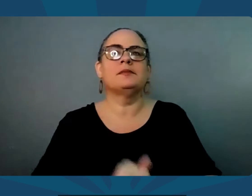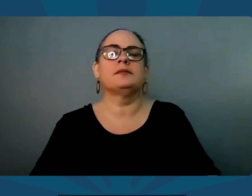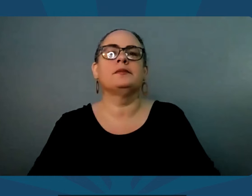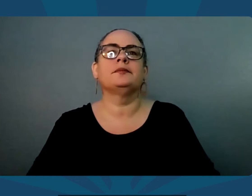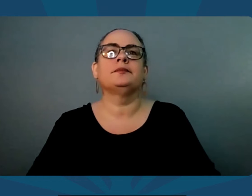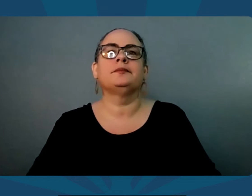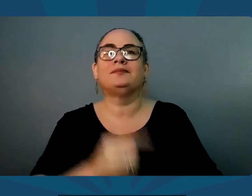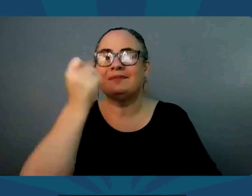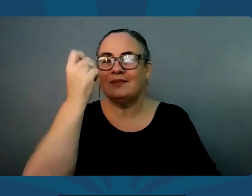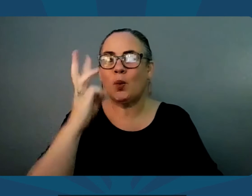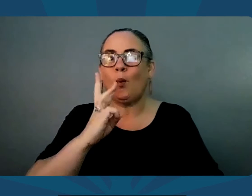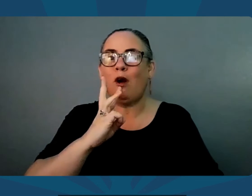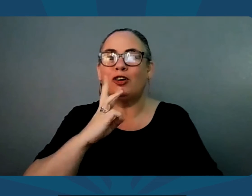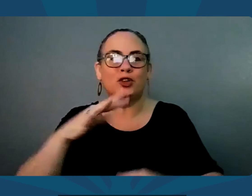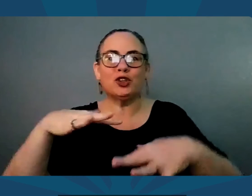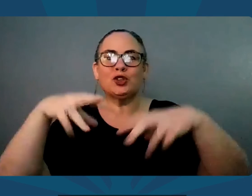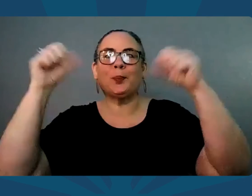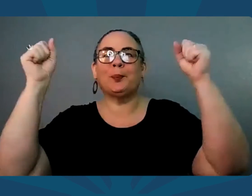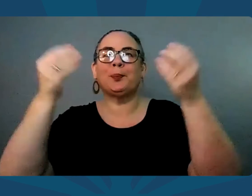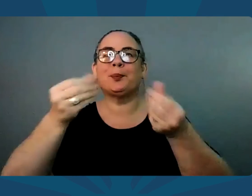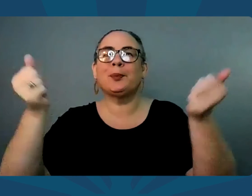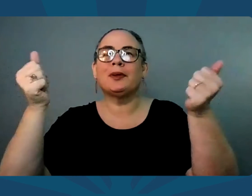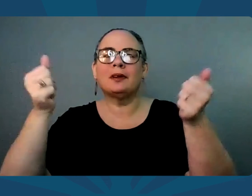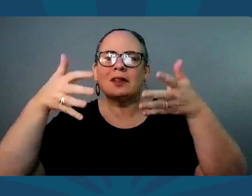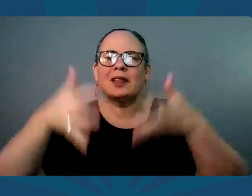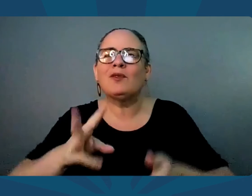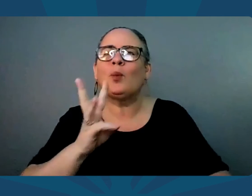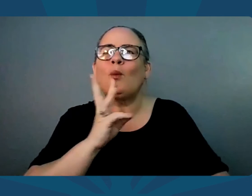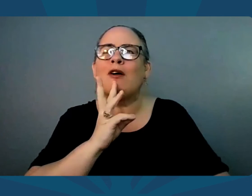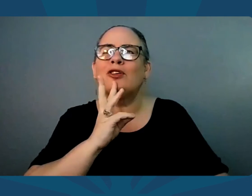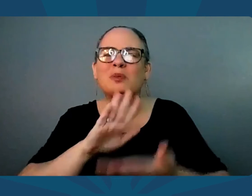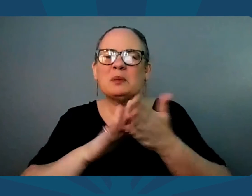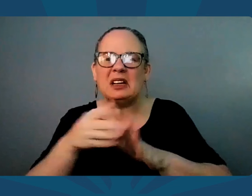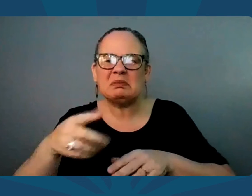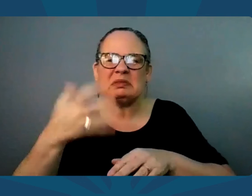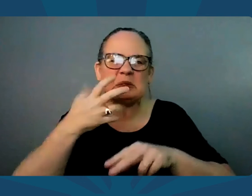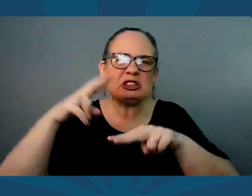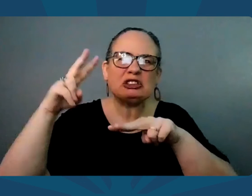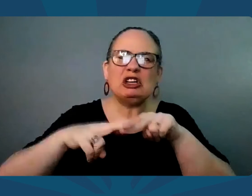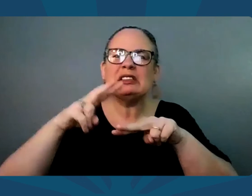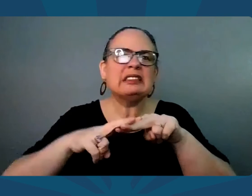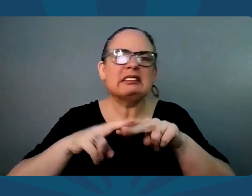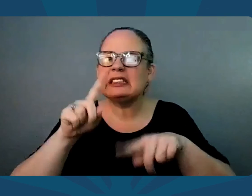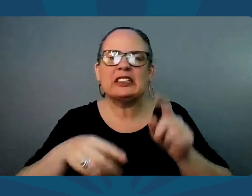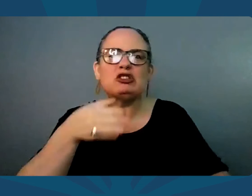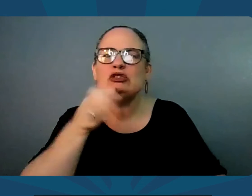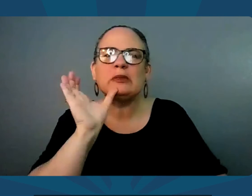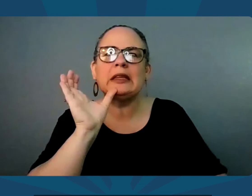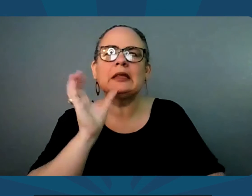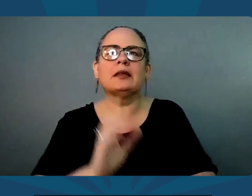As the water evaporates, the remaining water becomes so salty that it's not drinkable.